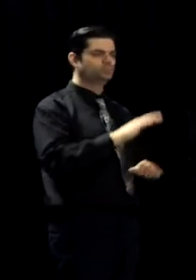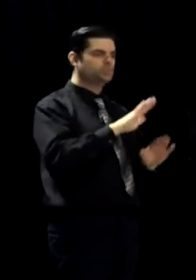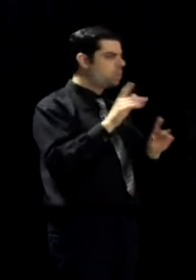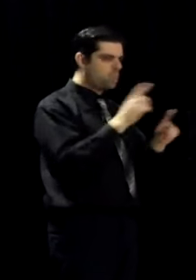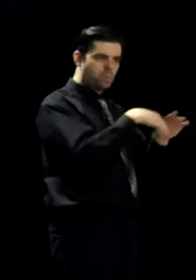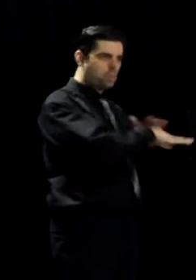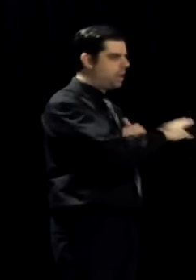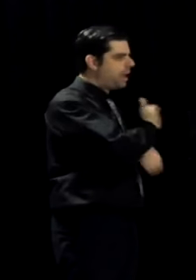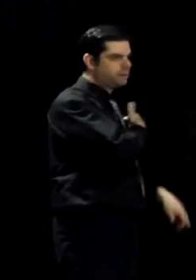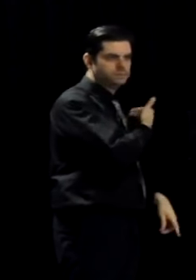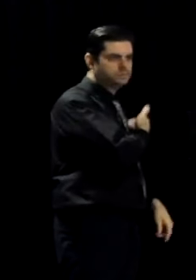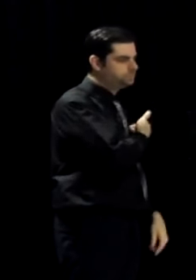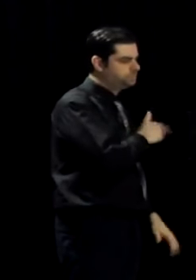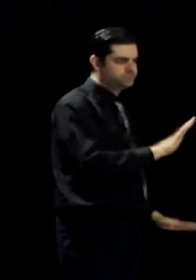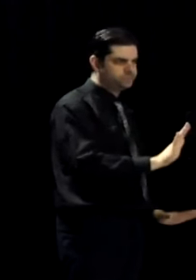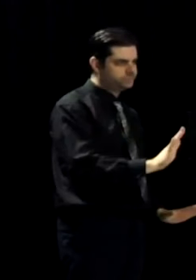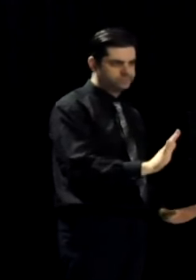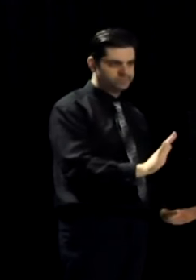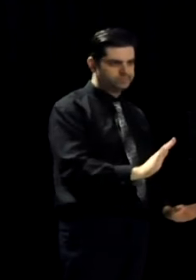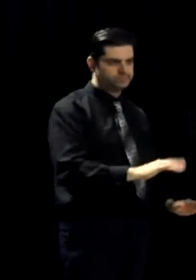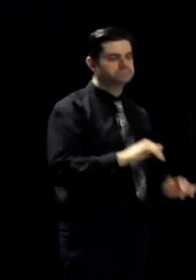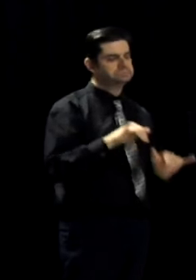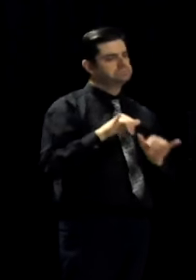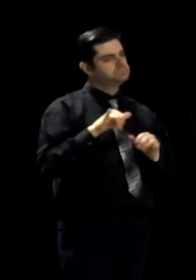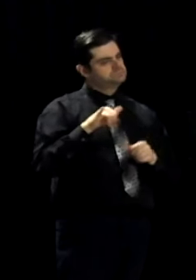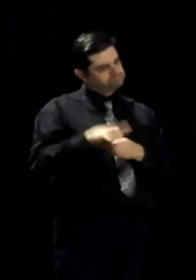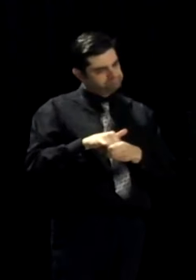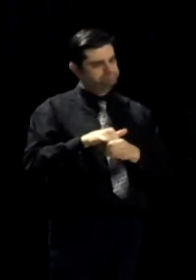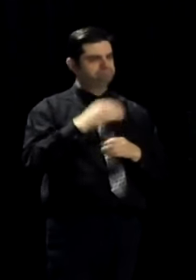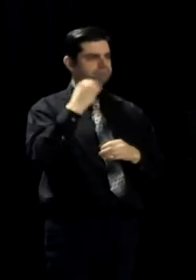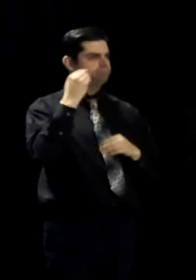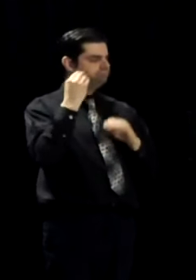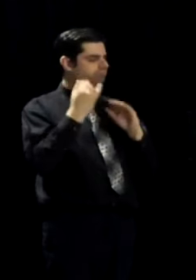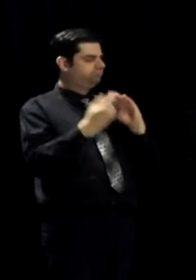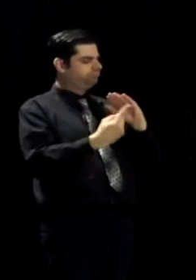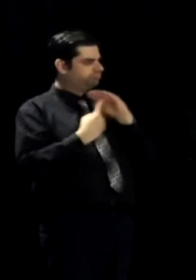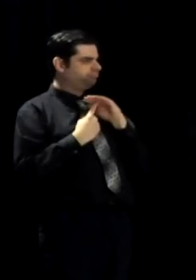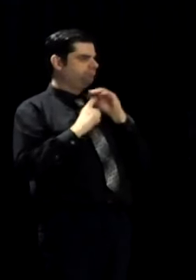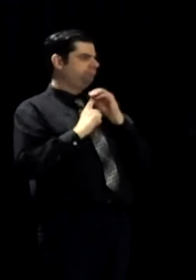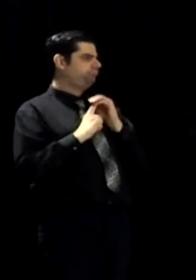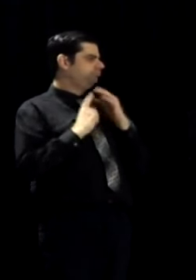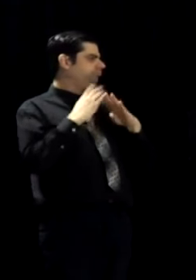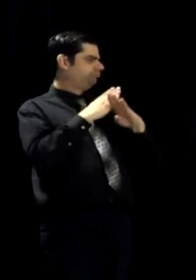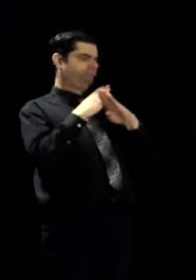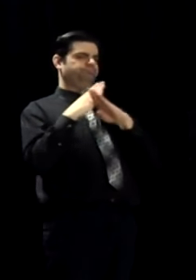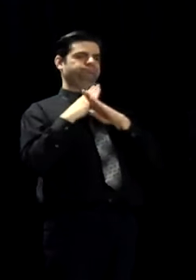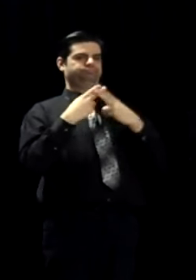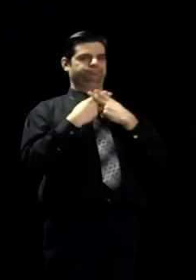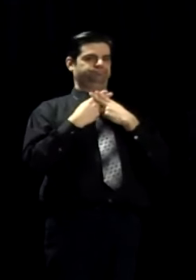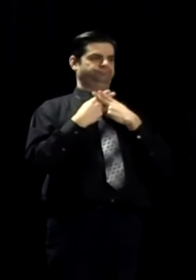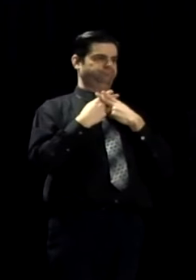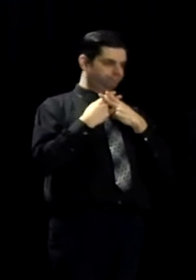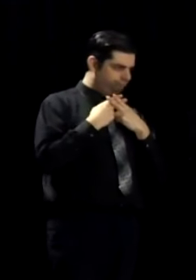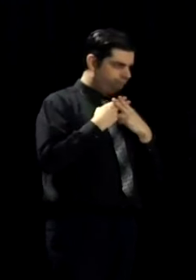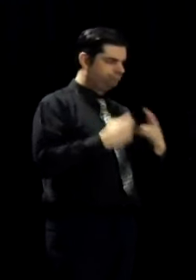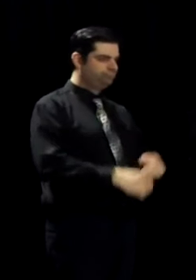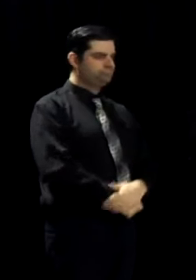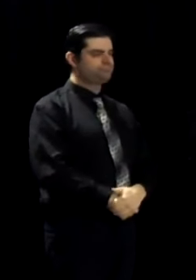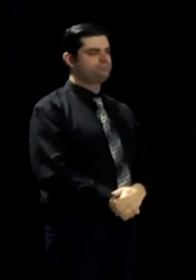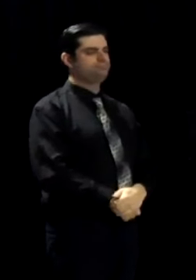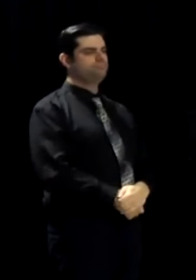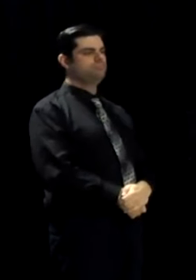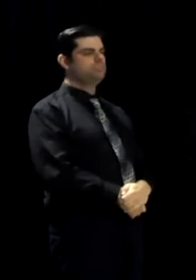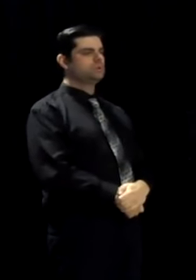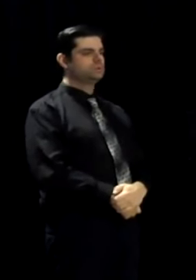isolated, and so that they can't spread it in a quarantine. And so you're going to find a lot more of these